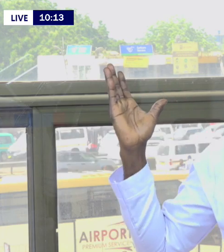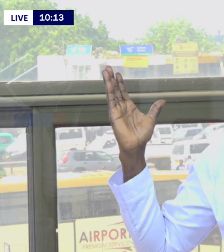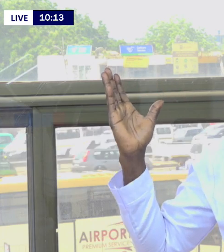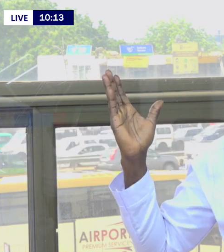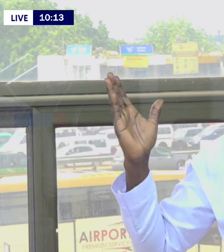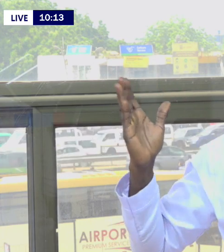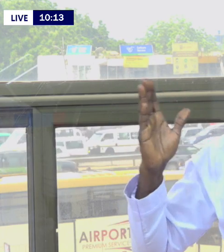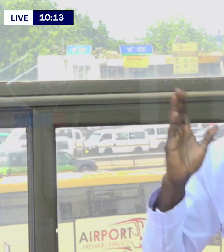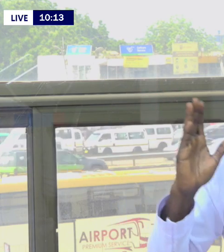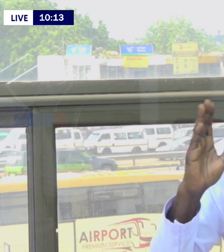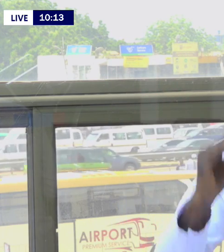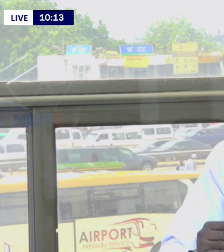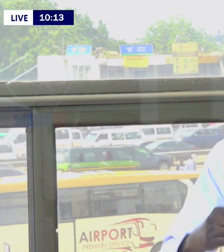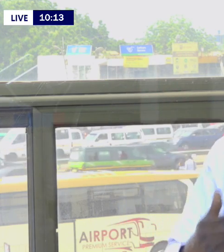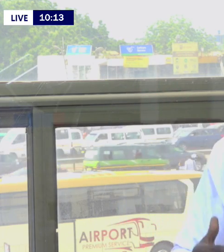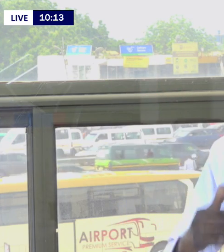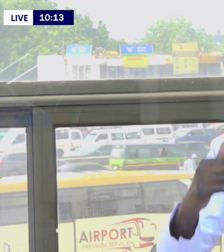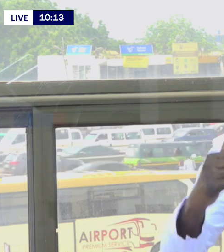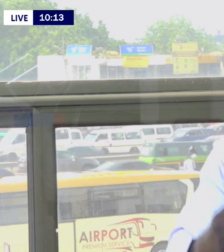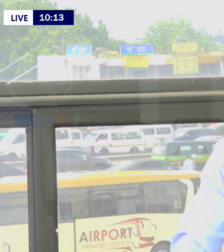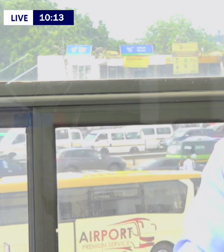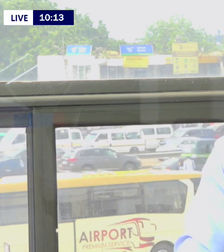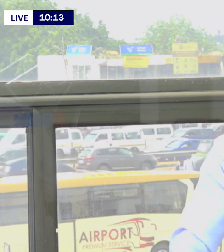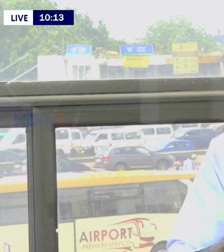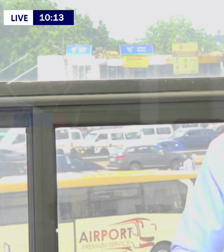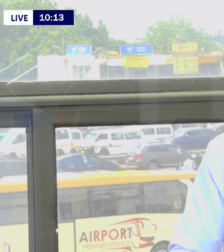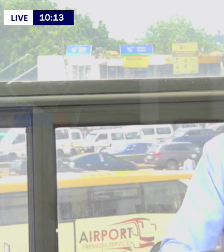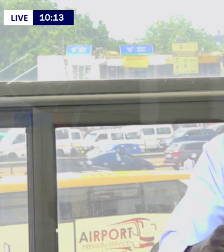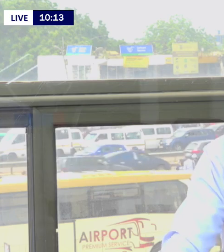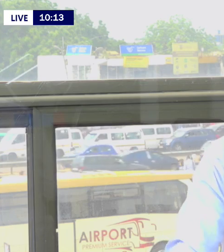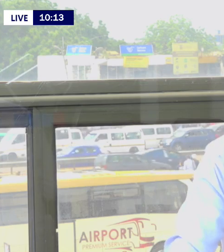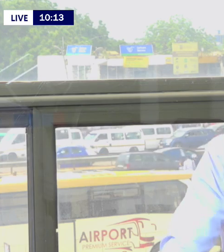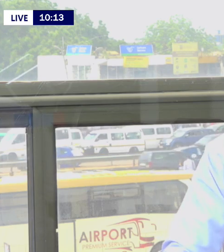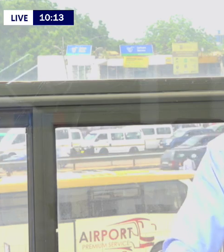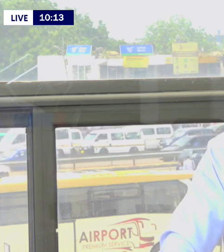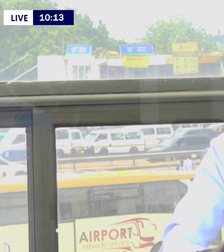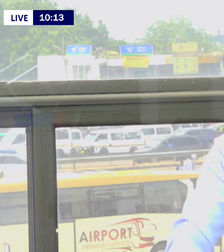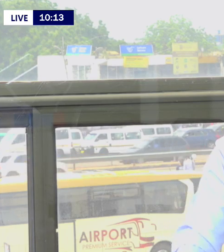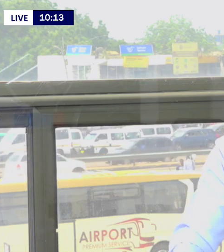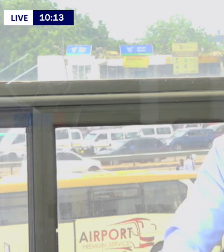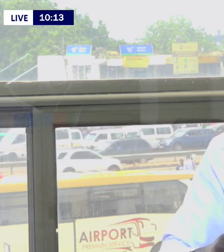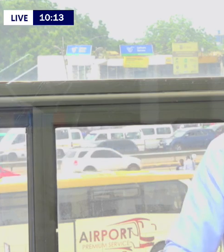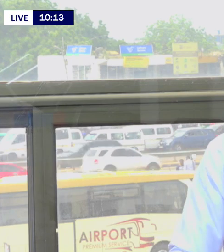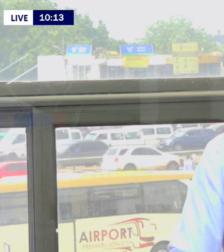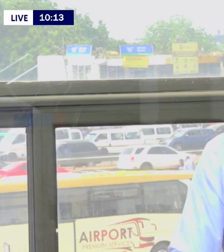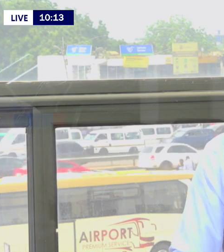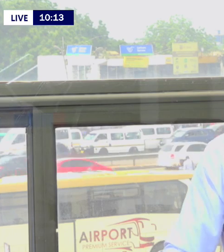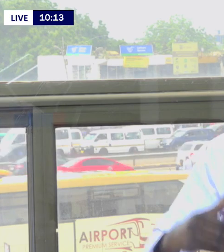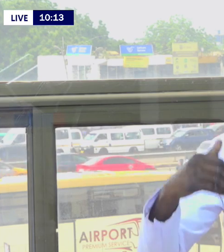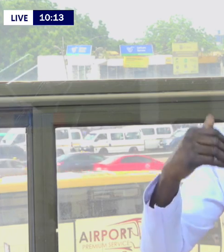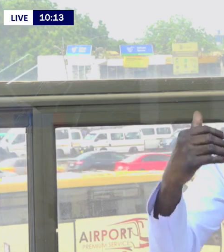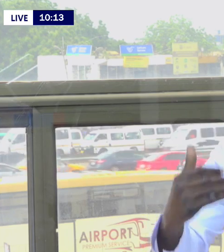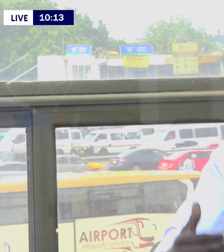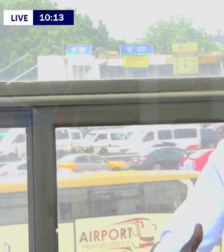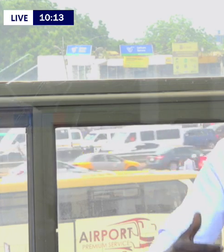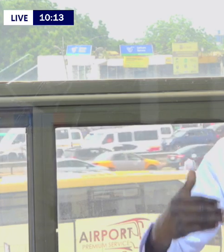2012 ho baby then EC any party I work power I a friend in NDC say omo nti ase